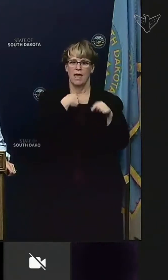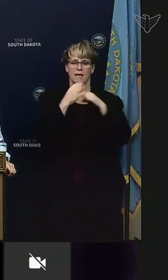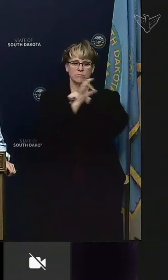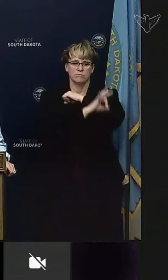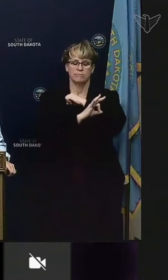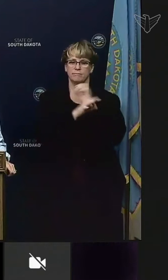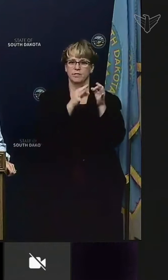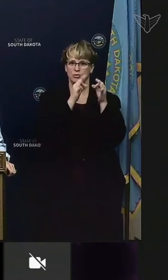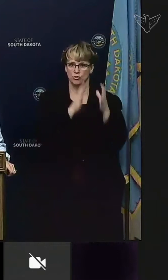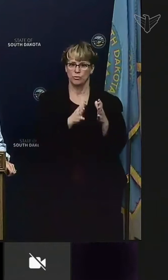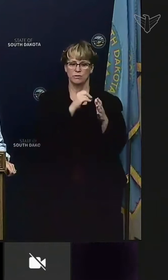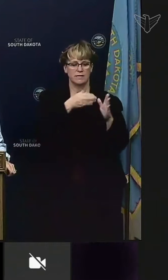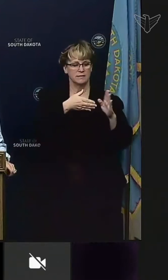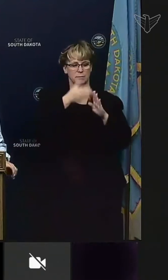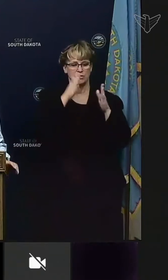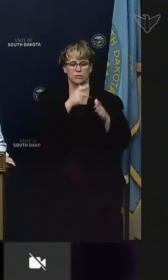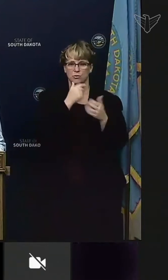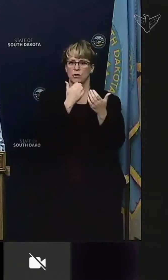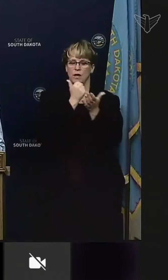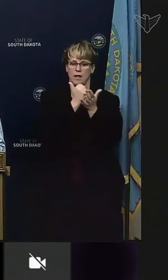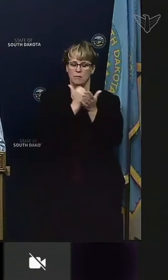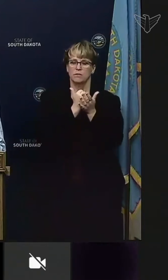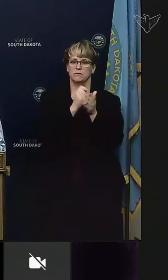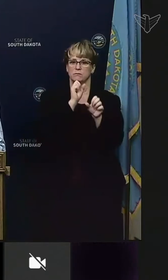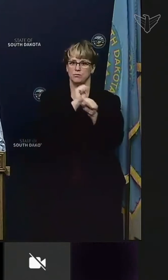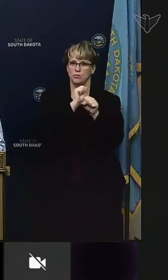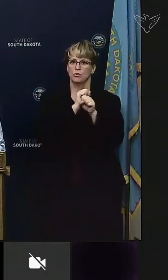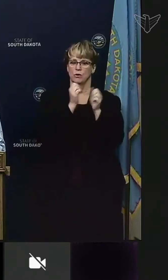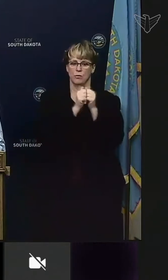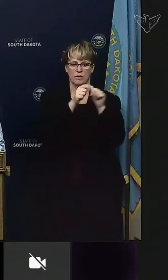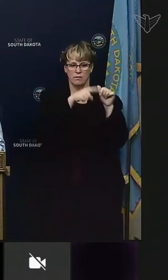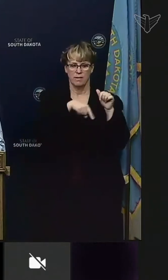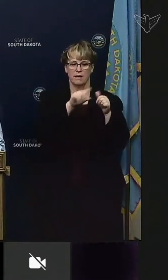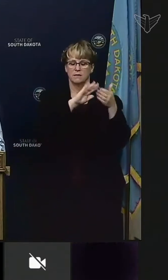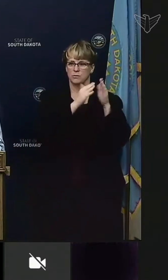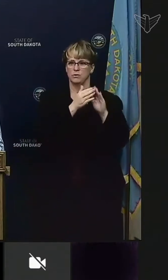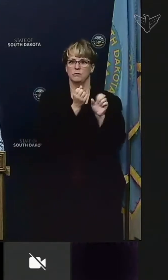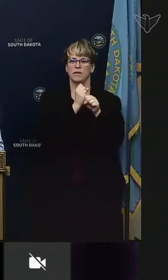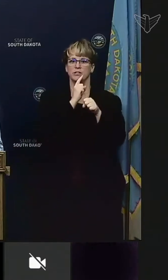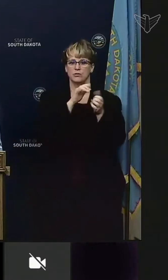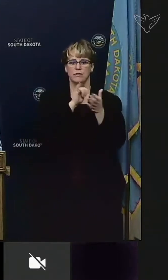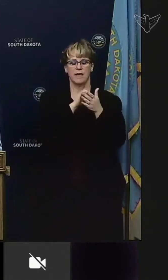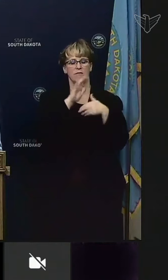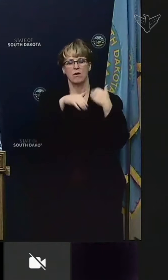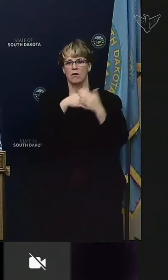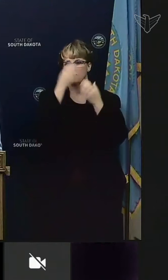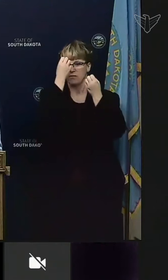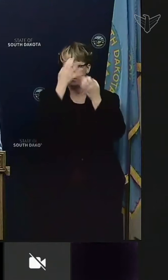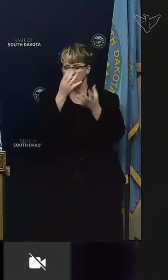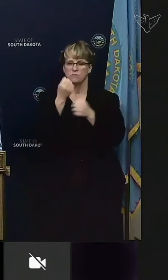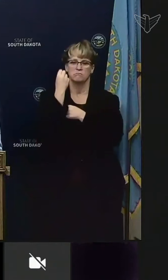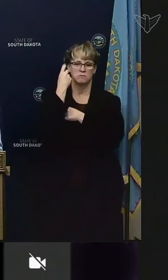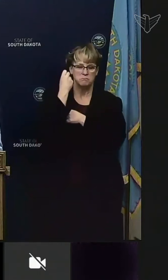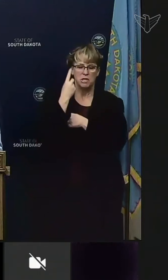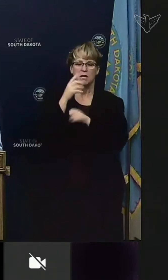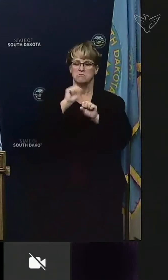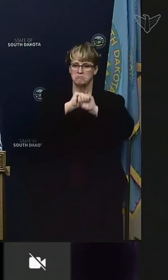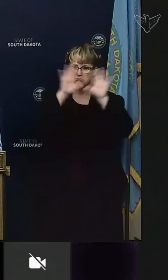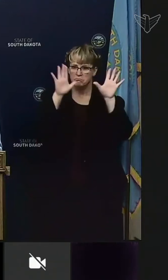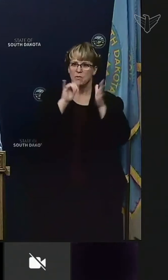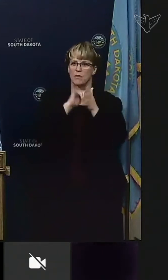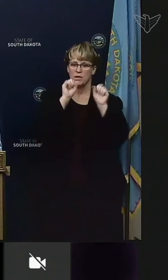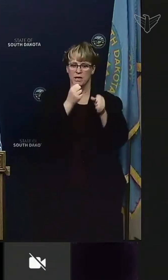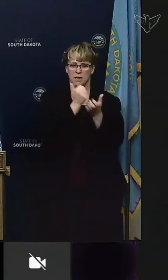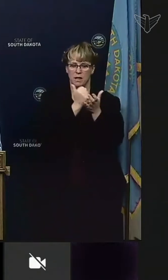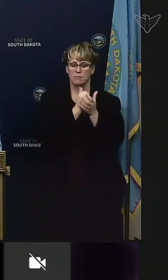interpreters and specialists that are helping us work with that community to make sure they have all the information that they need and that